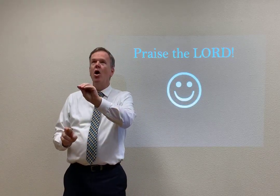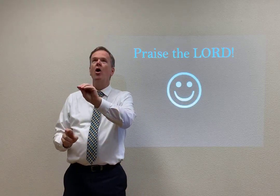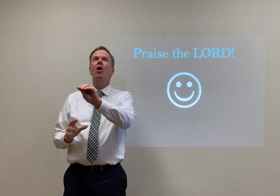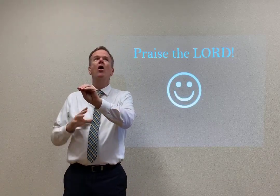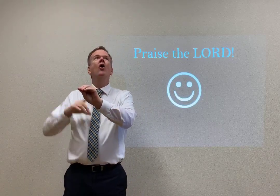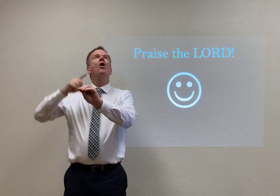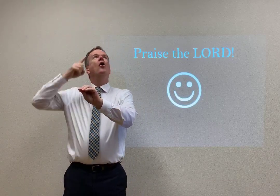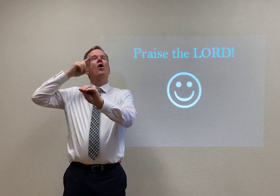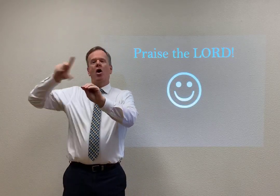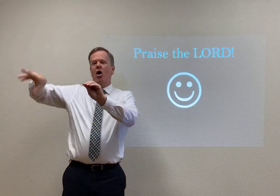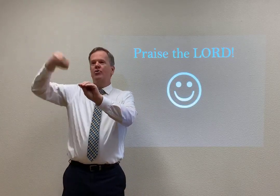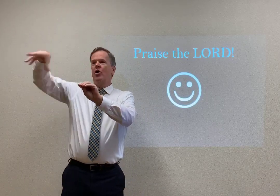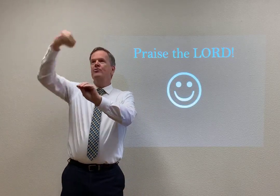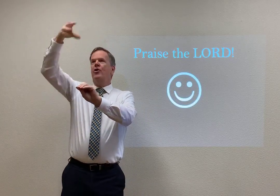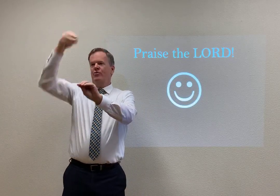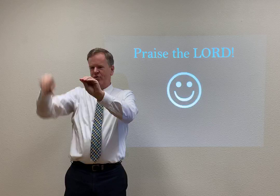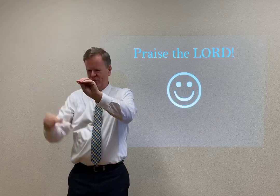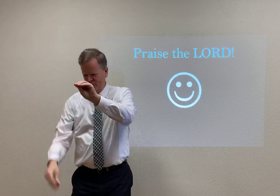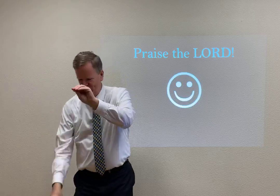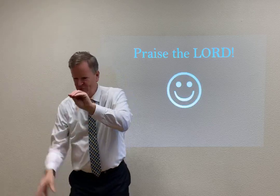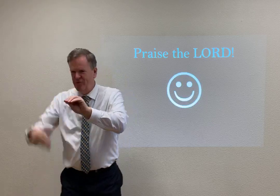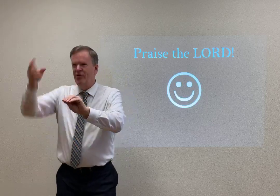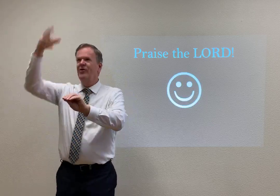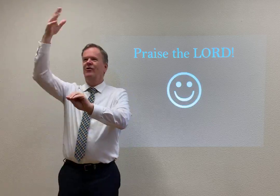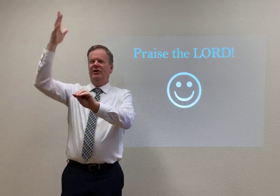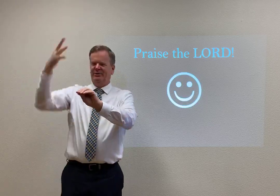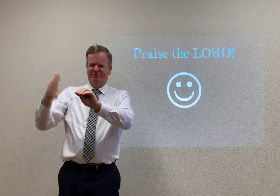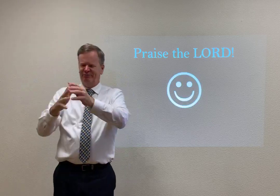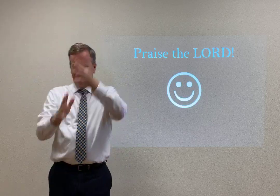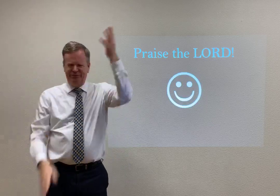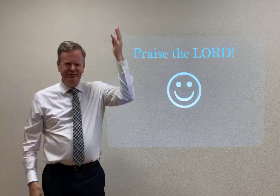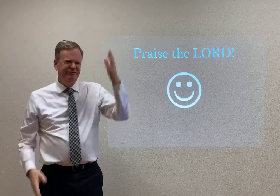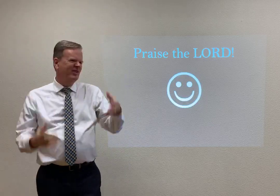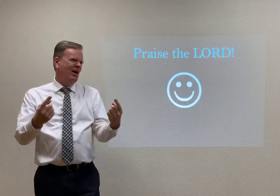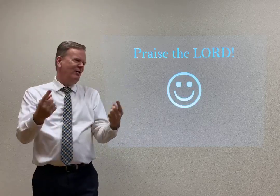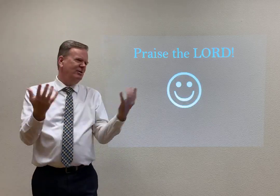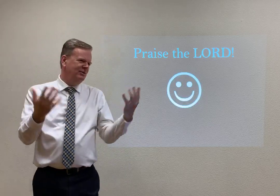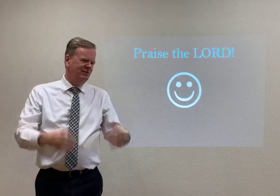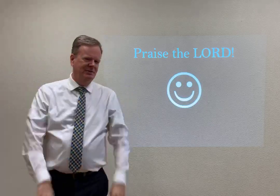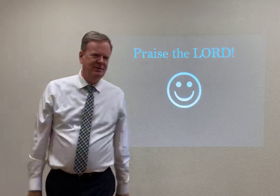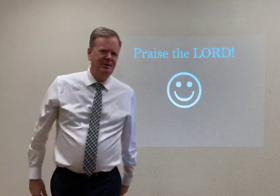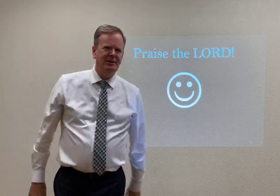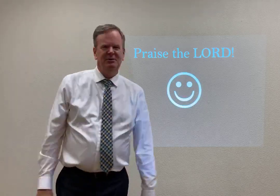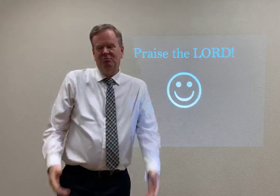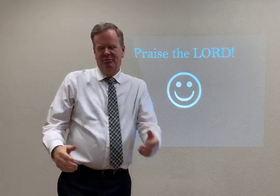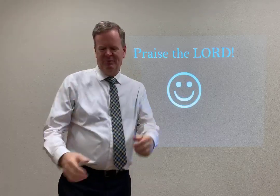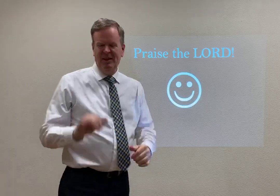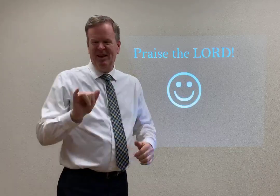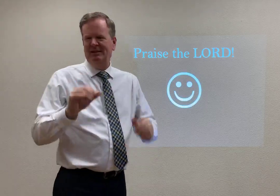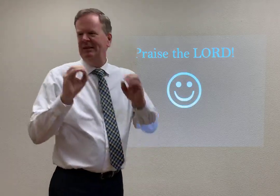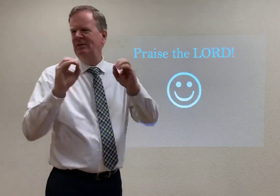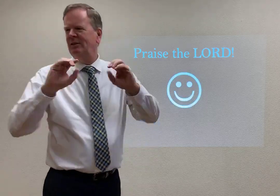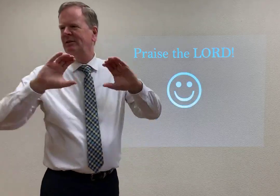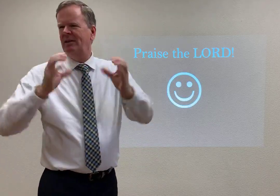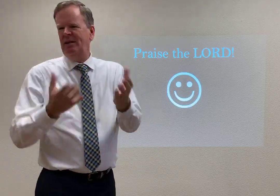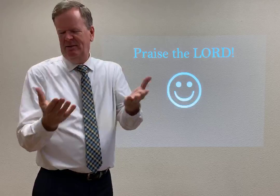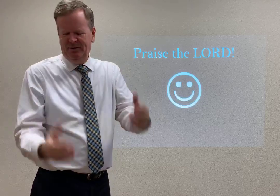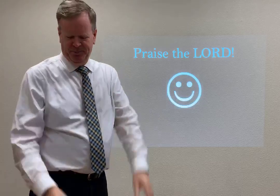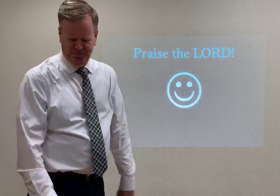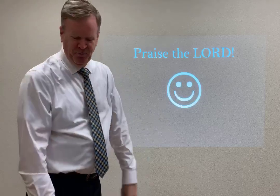started and teach something, I often start adding all these extra things that ends up being a lot more than what I was initially wanting to talk about, but that's what